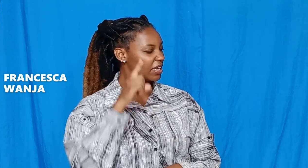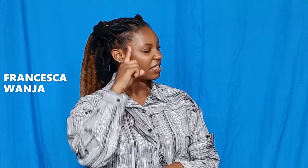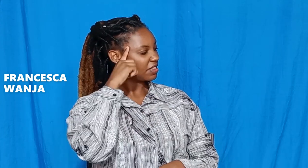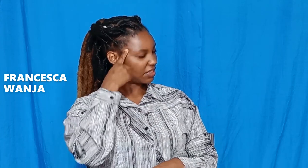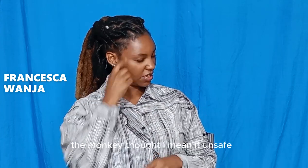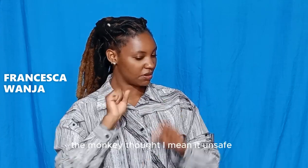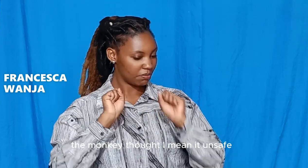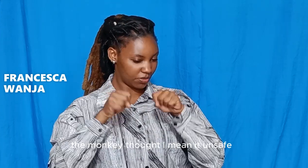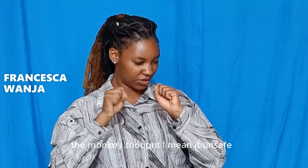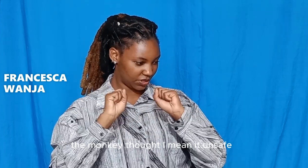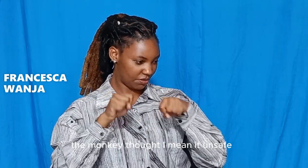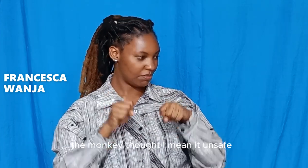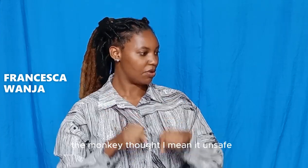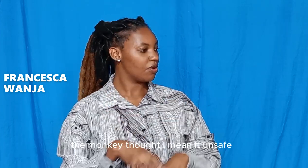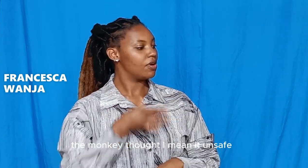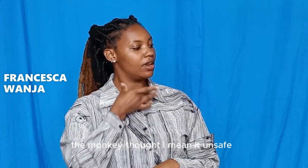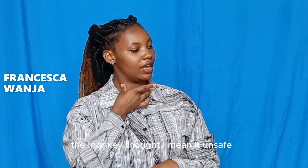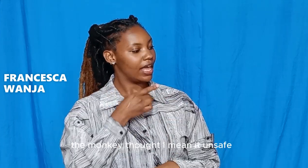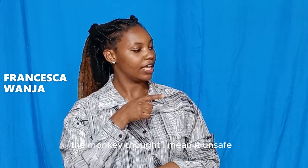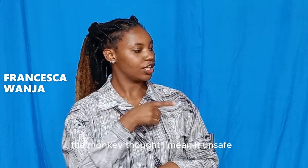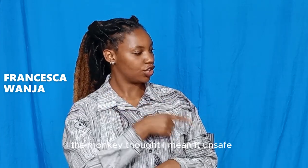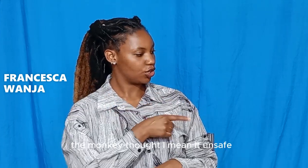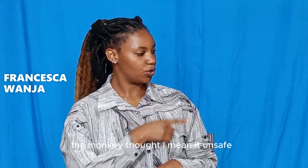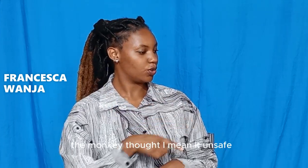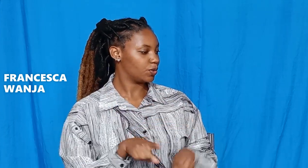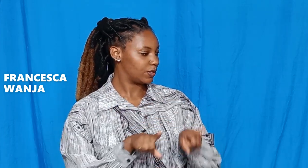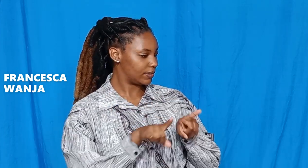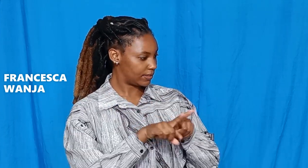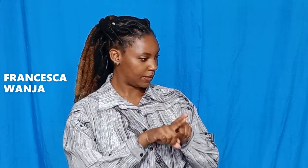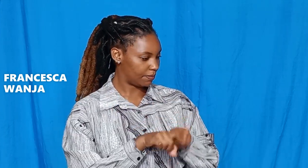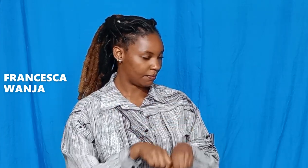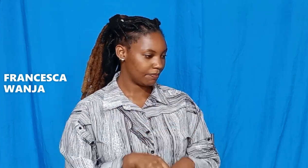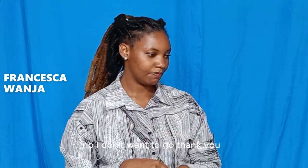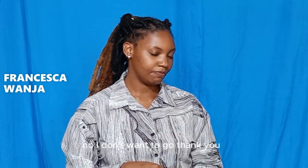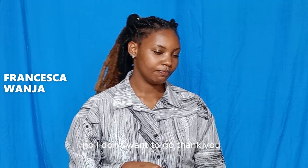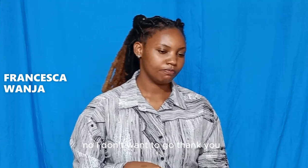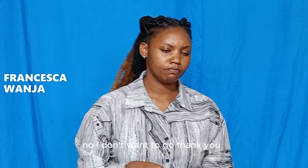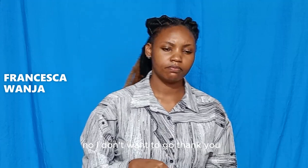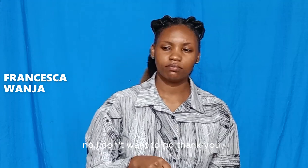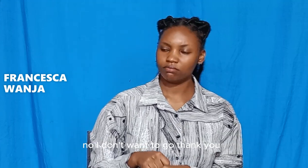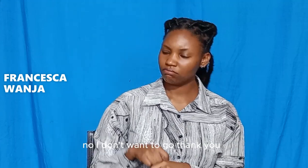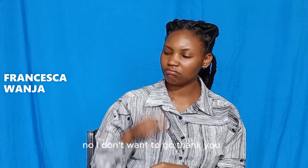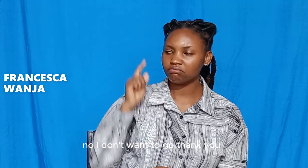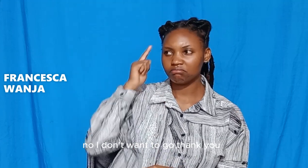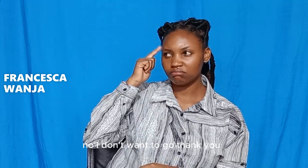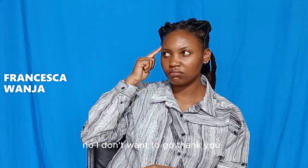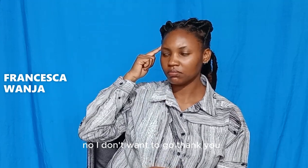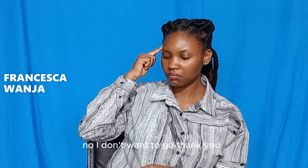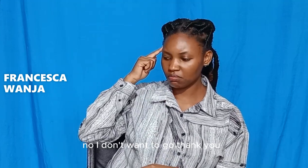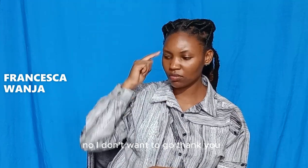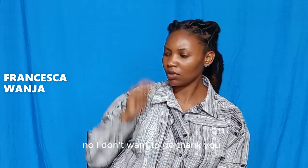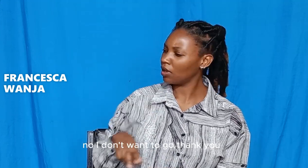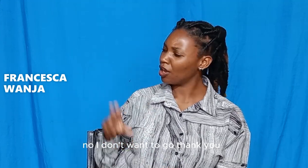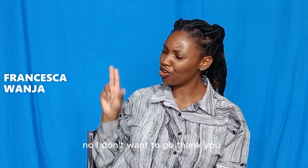The monkey thought a minute and said, No, I don't want to go.